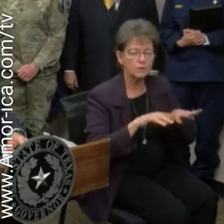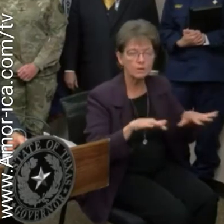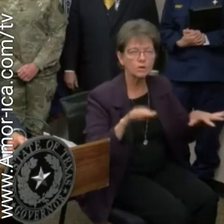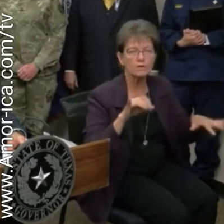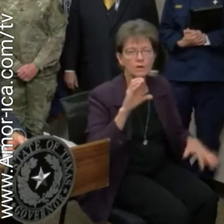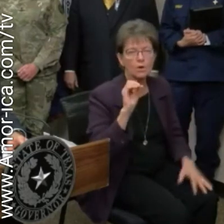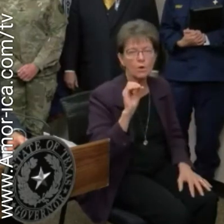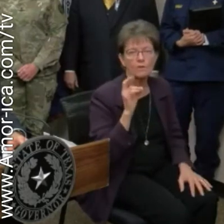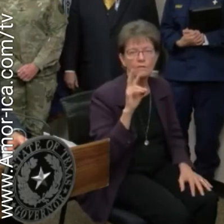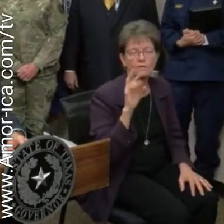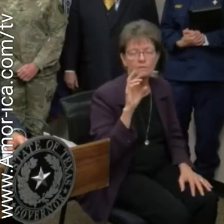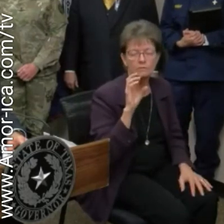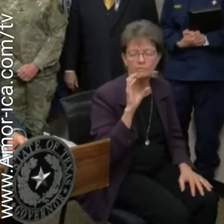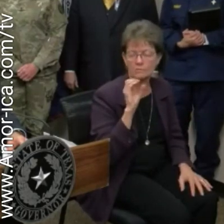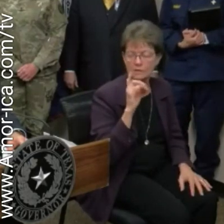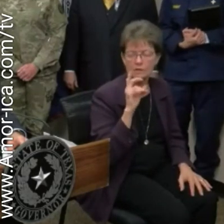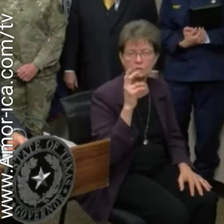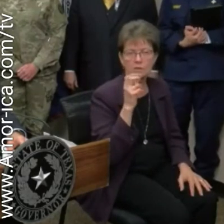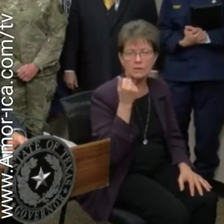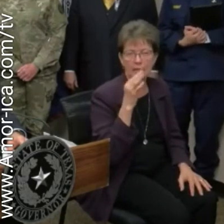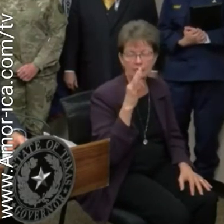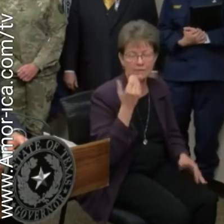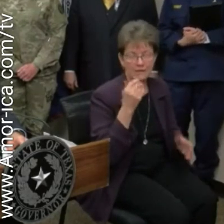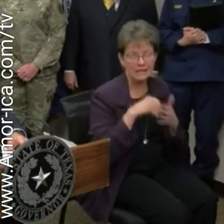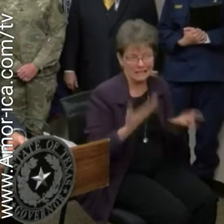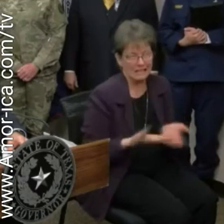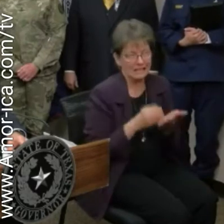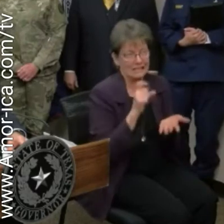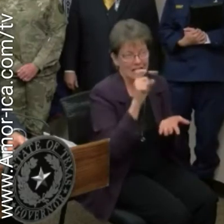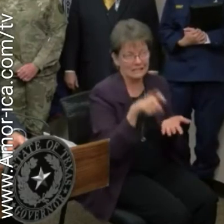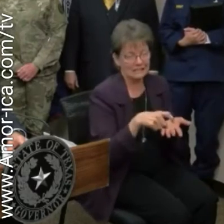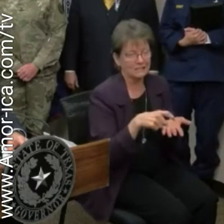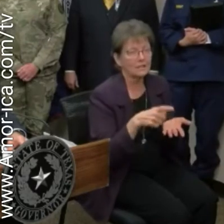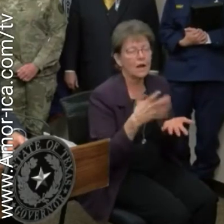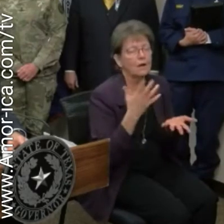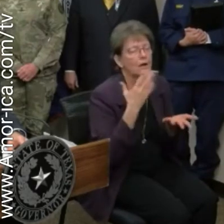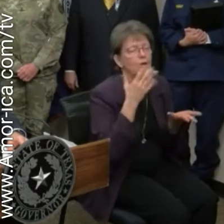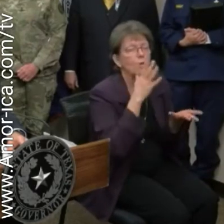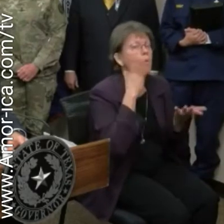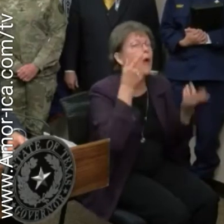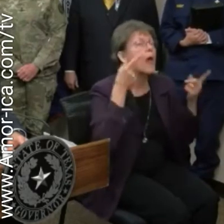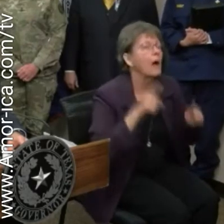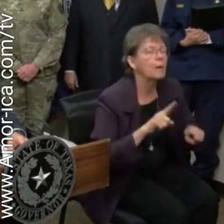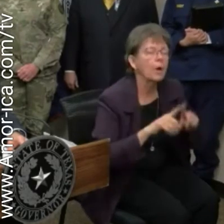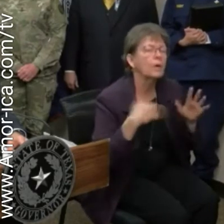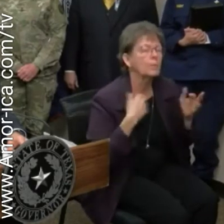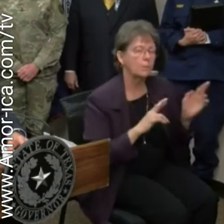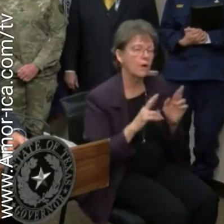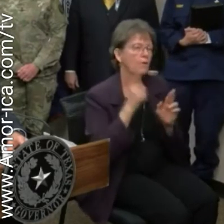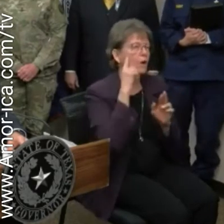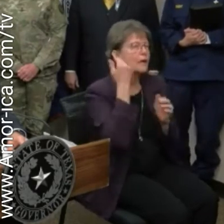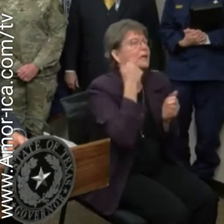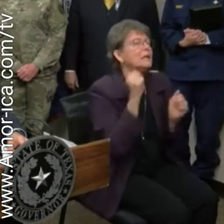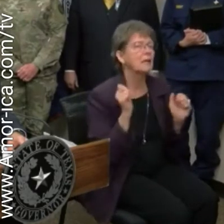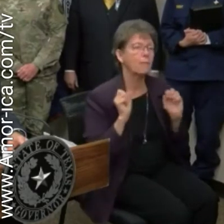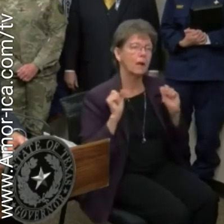COVID-19 in Texas. I'm not saying that's happening. I want you to know that we're just preparing for any possibility.